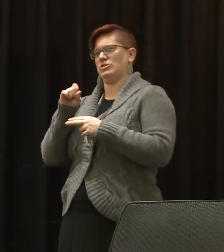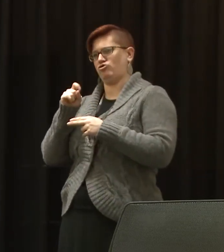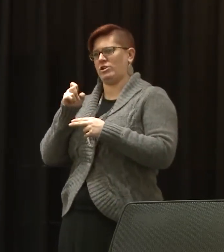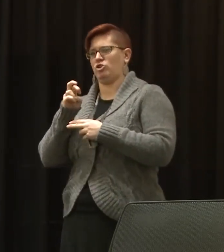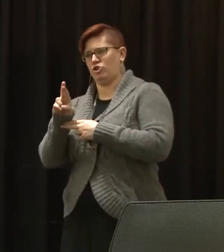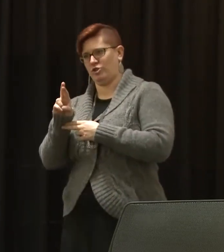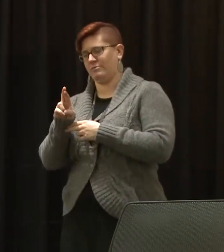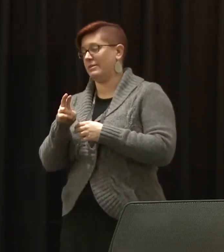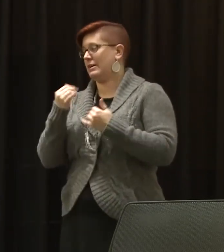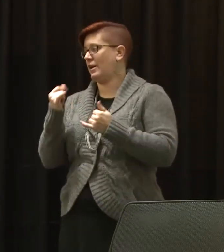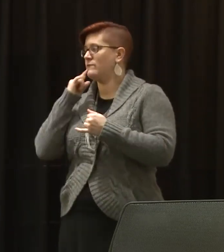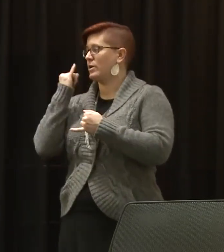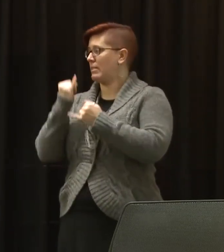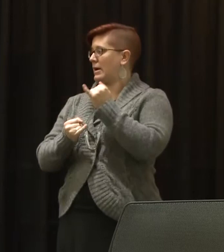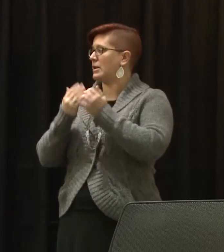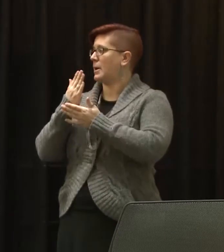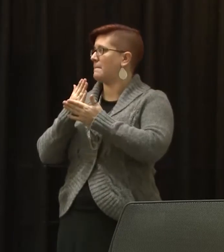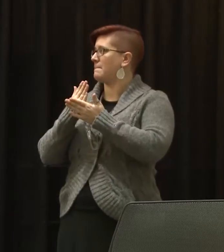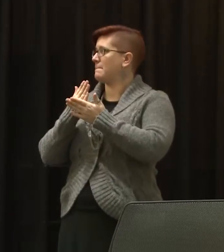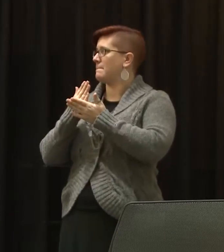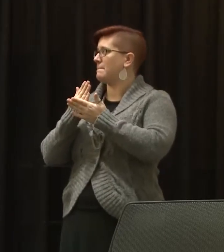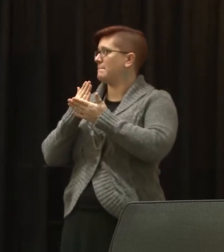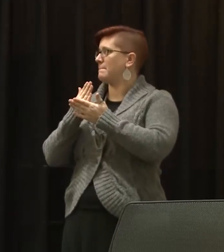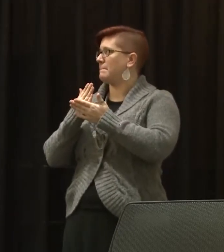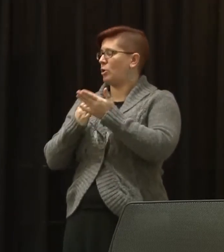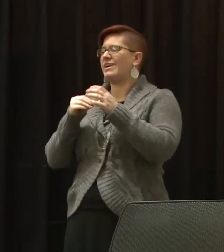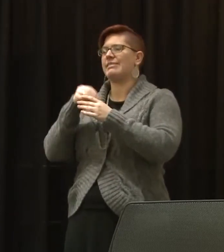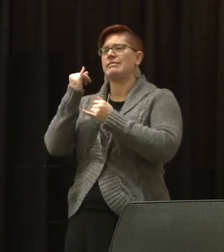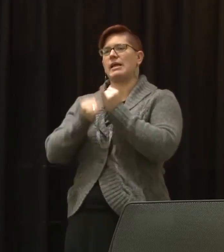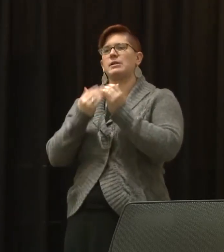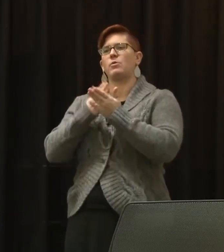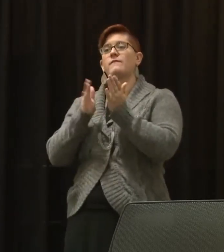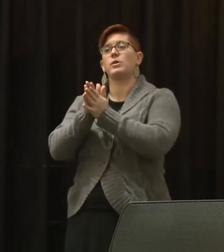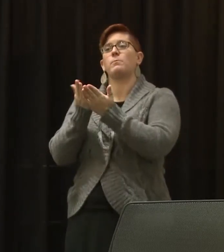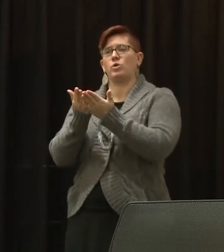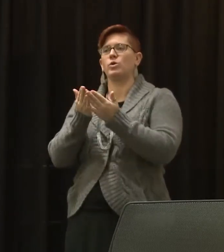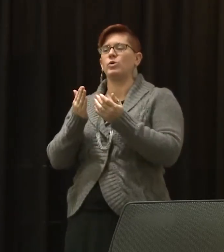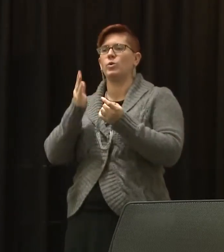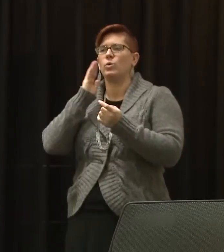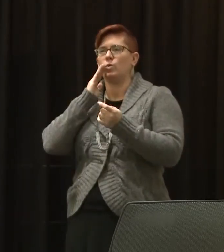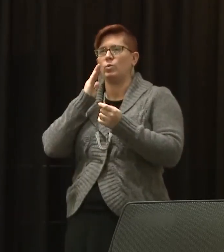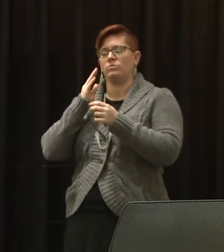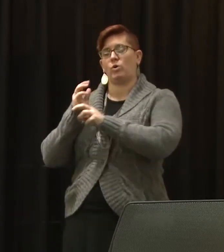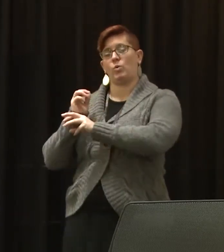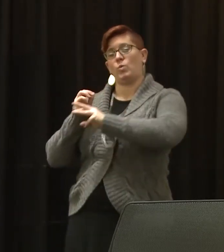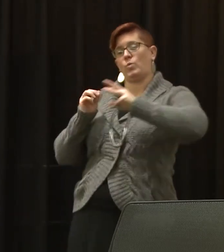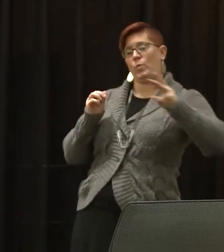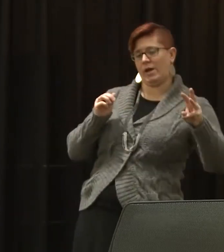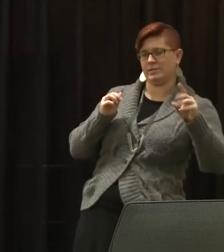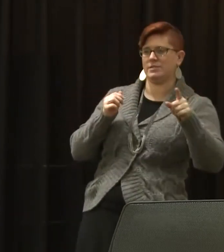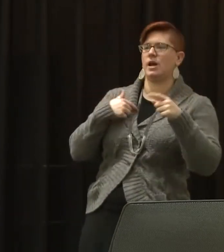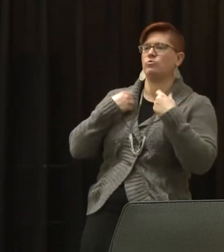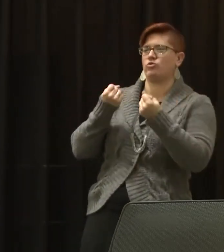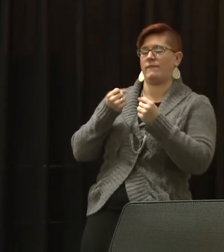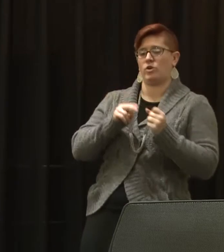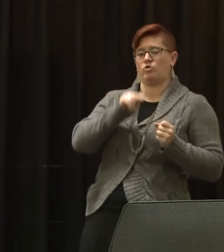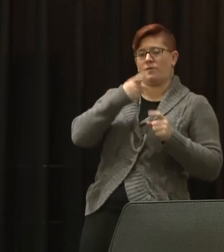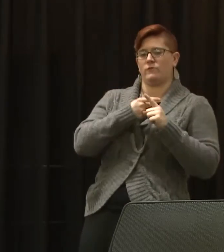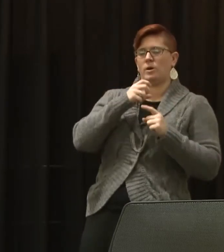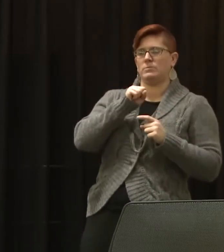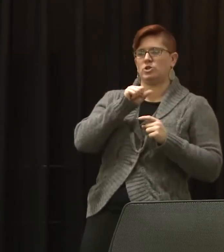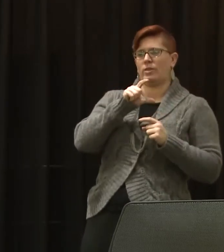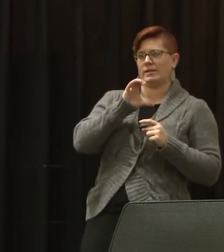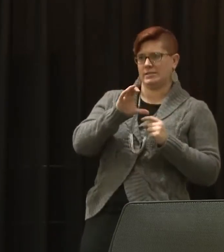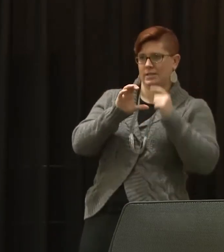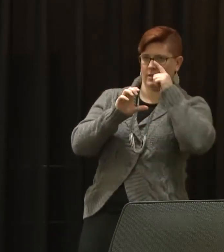for the last segment, we will skip. We're in the last part of the book, part 6, the West. And I'm driving north from Salt Lake City on my way